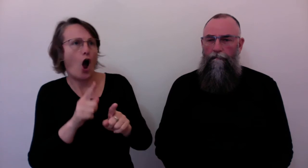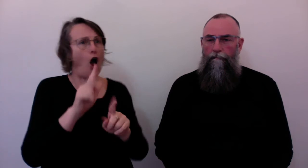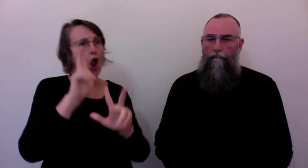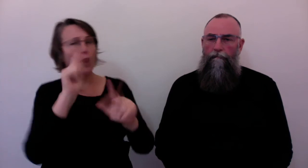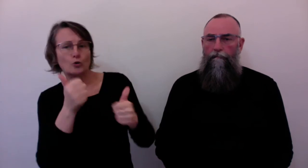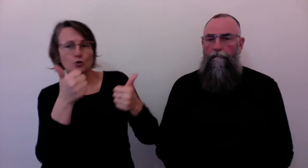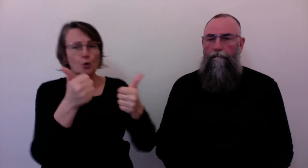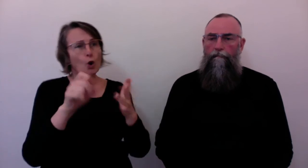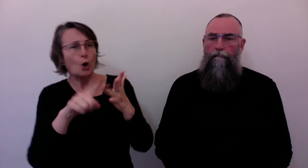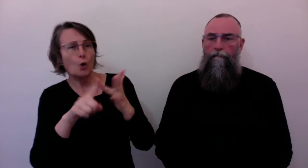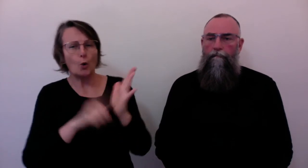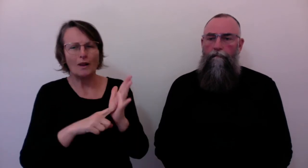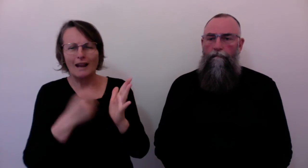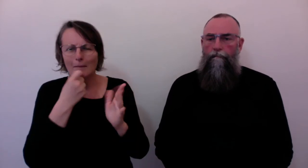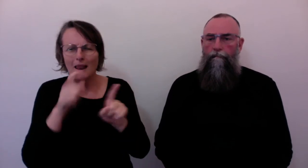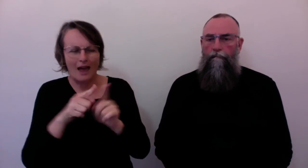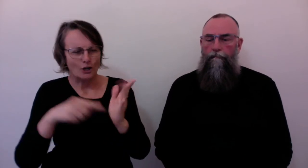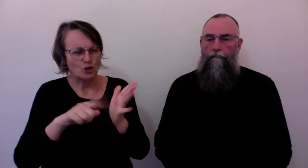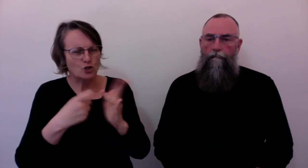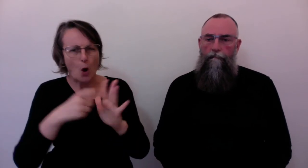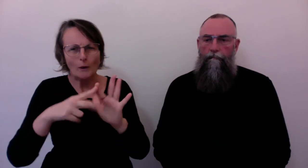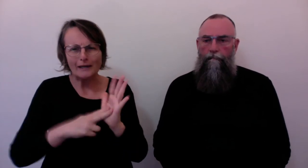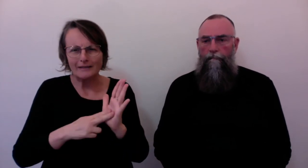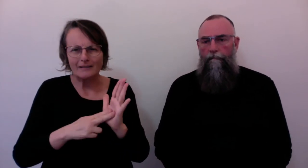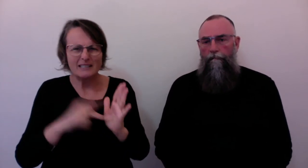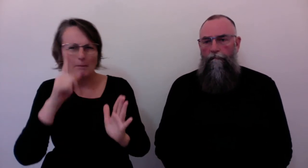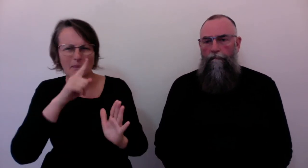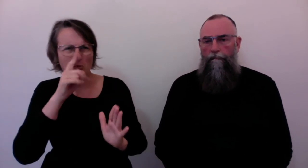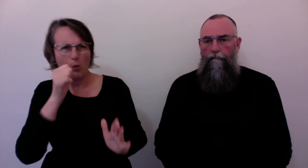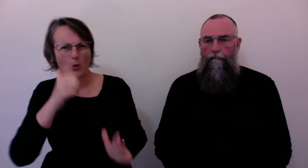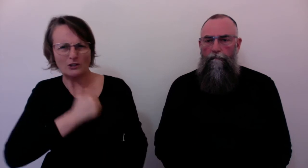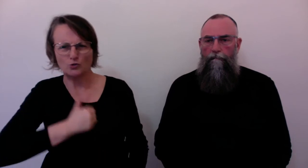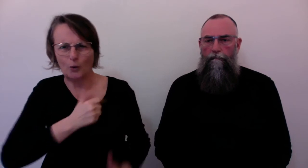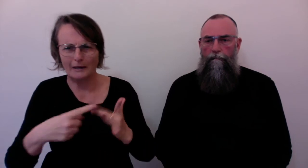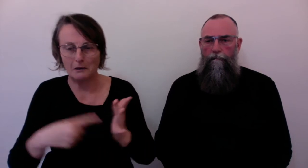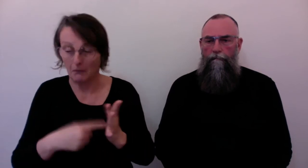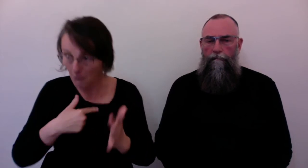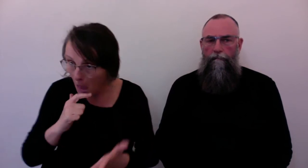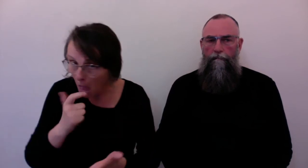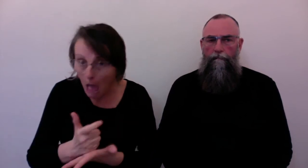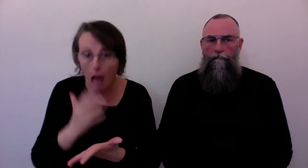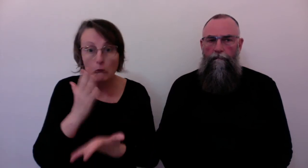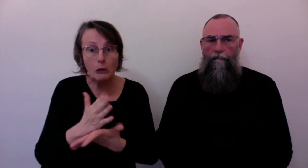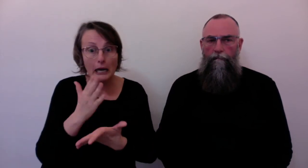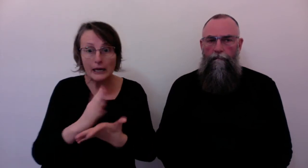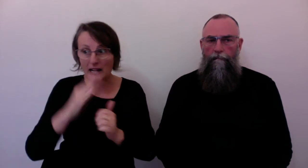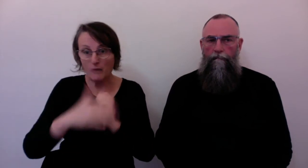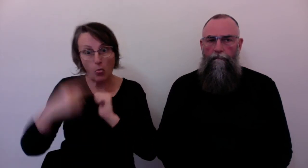tokenistic and lame. No one will enjoy it. And I was like, really? I was like, interesting. I was like, didn't think of that. Anyway, I'm like, come